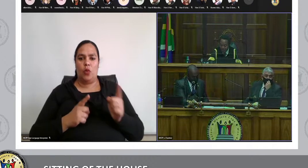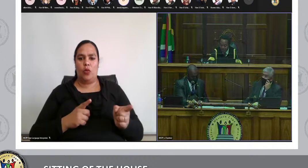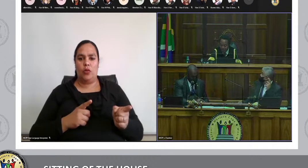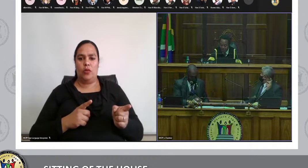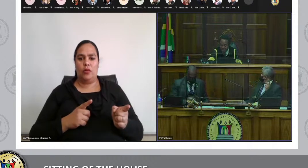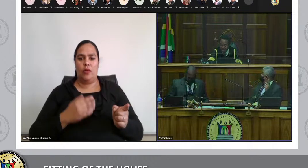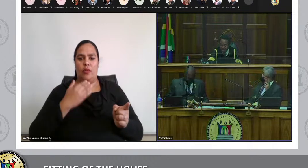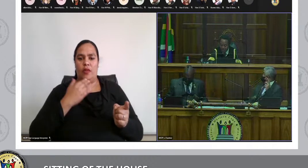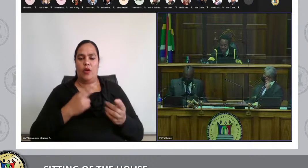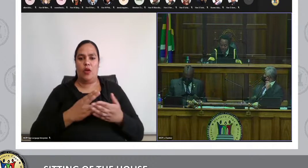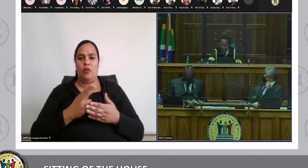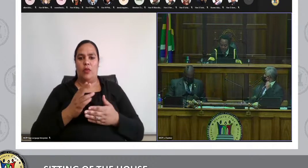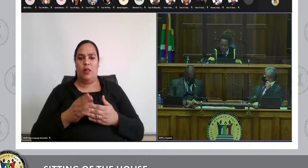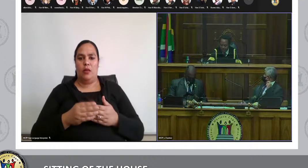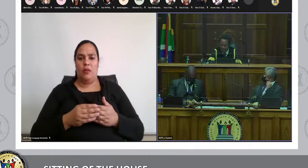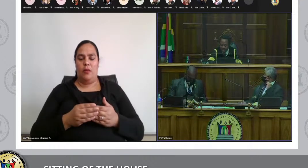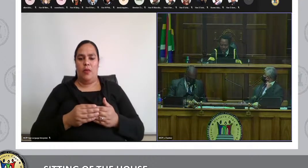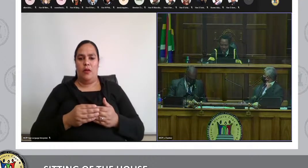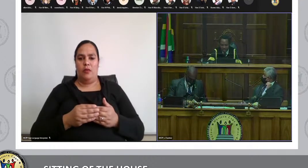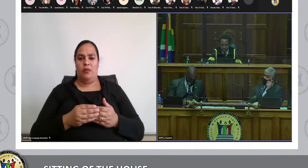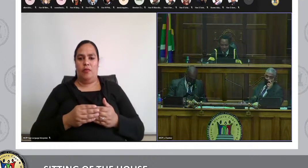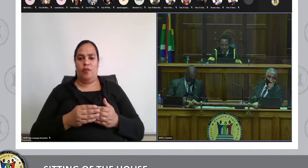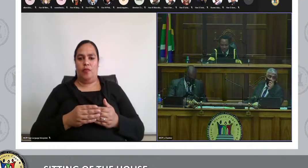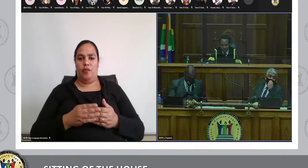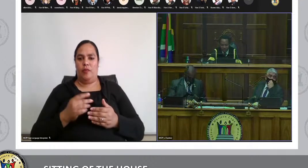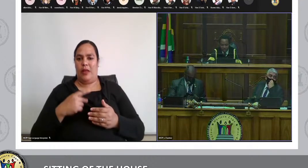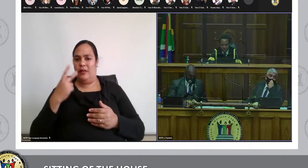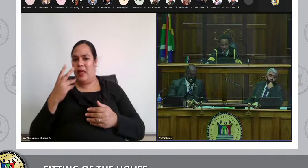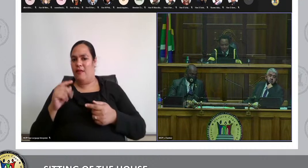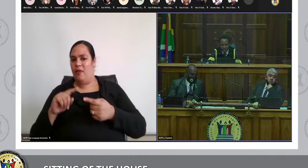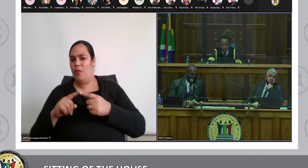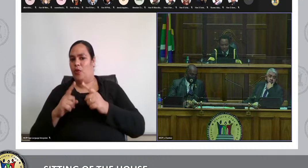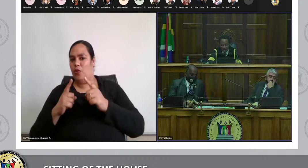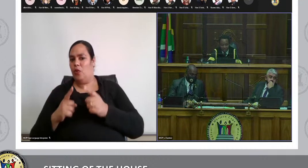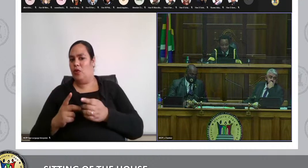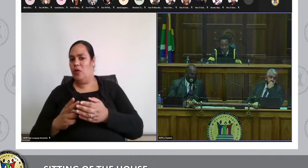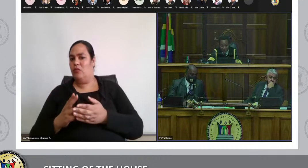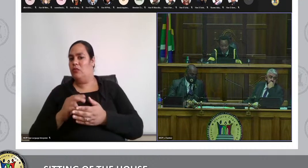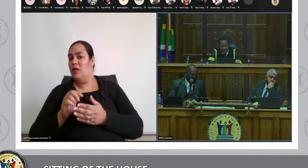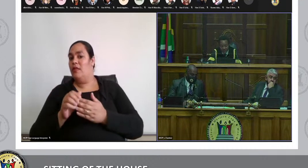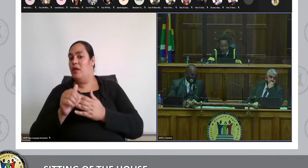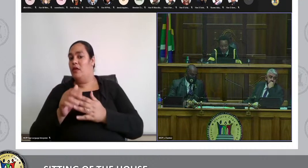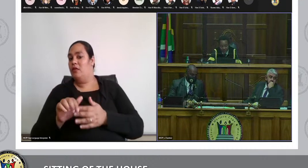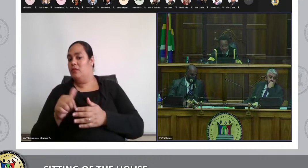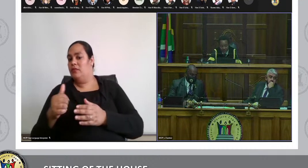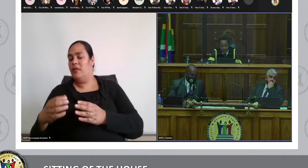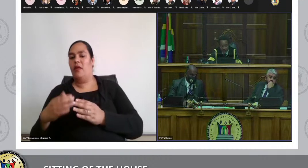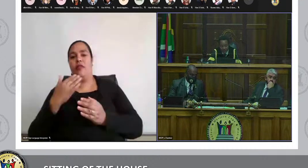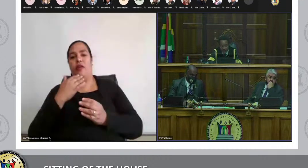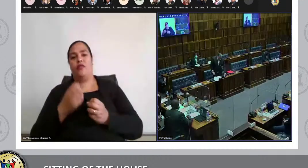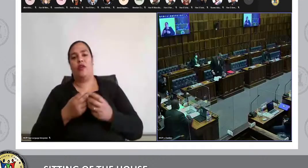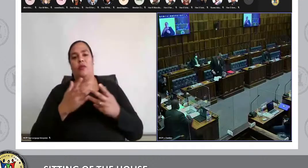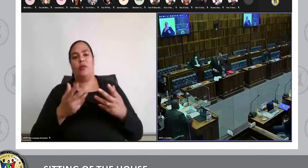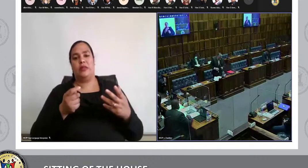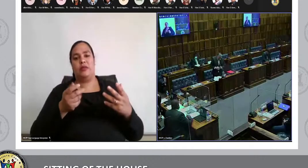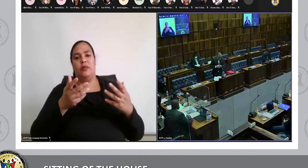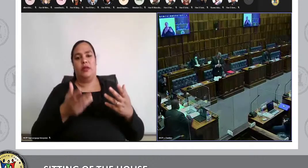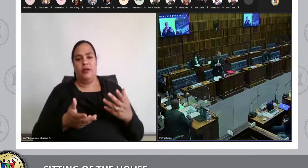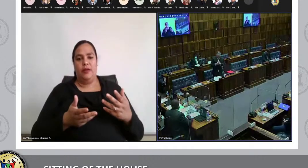Thank you, honorable members. I see there's a point of order, honorable the leader of the opposition. Thank you very much,